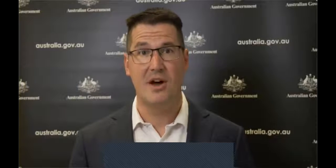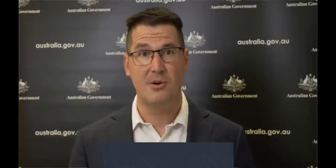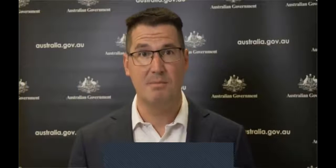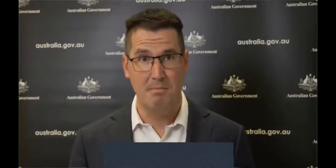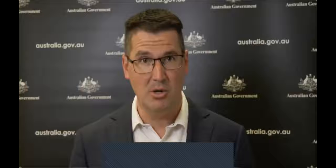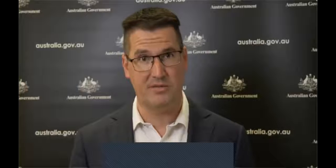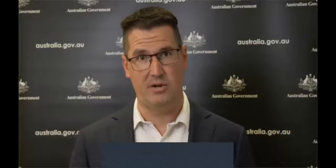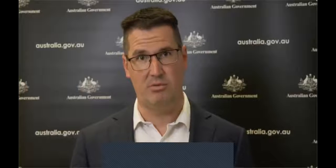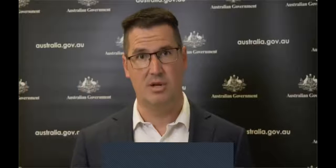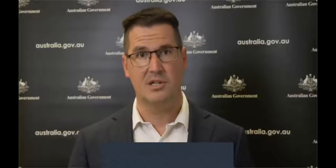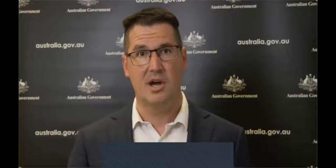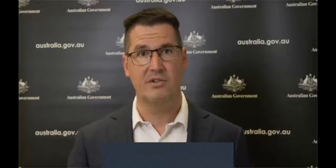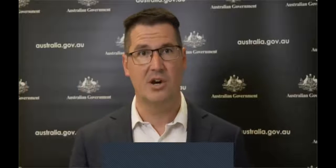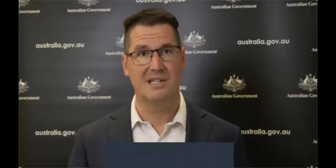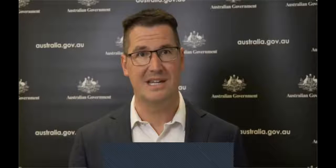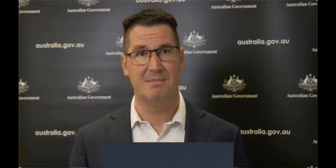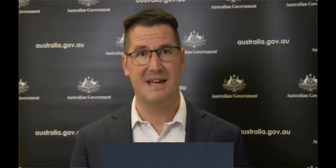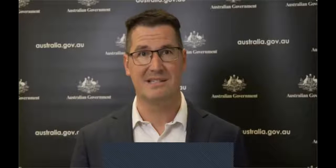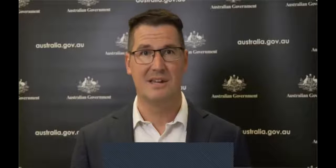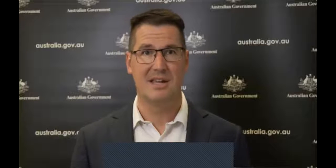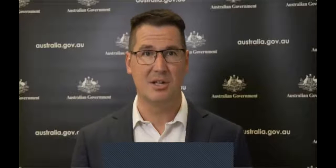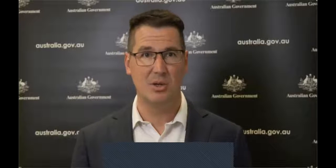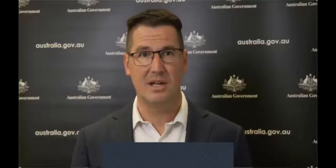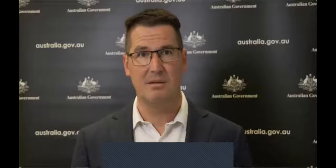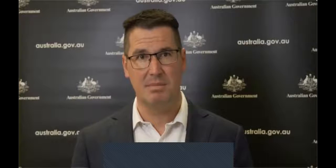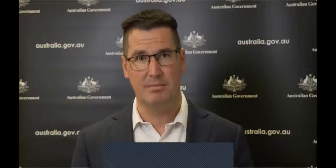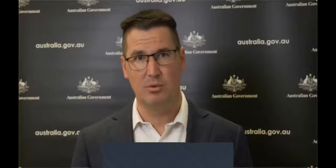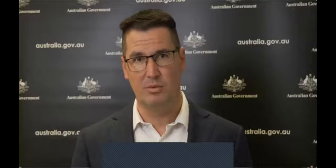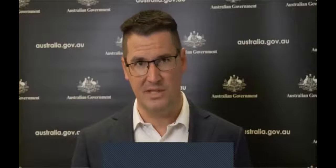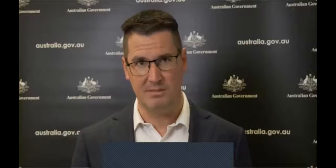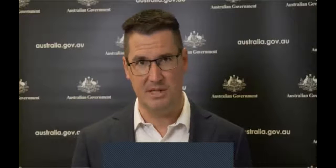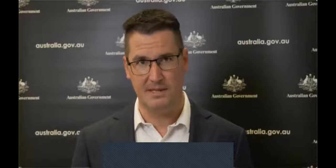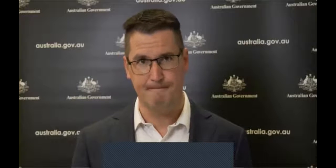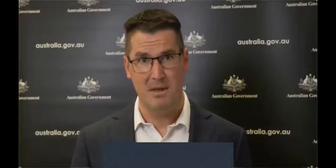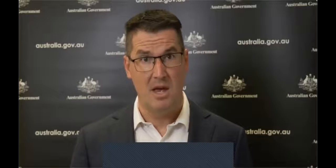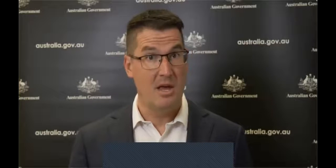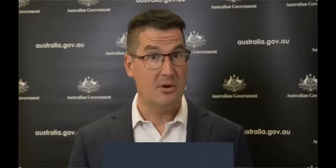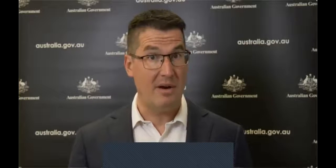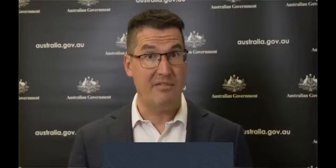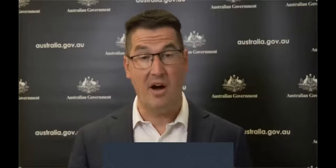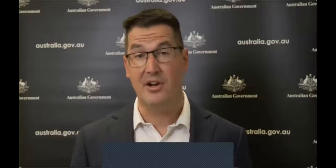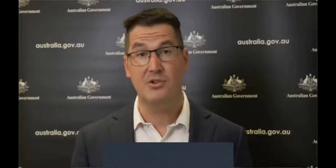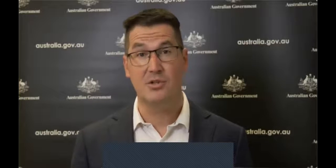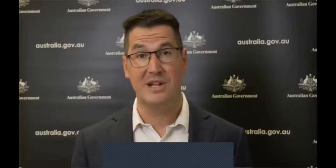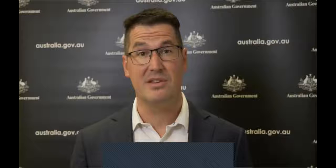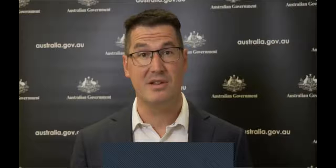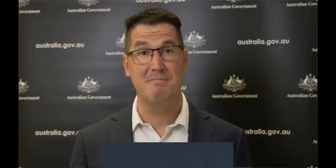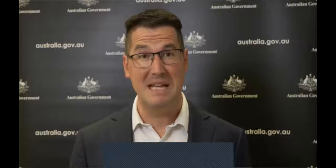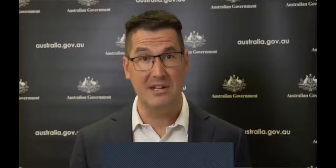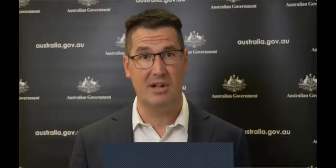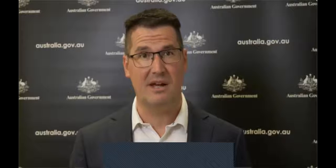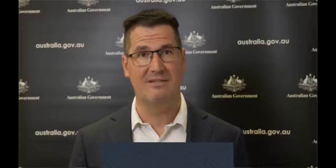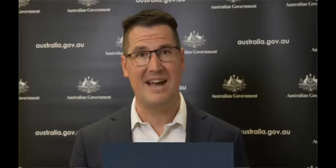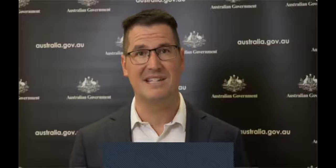prioritised those most vulnerable to COVID-19 impacts, including people with disabilities. through our